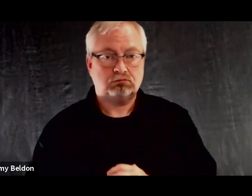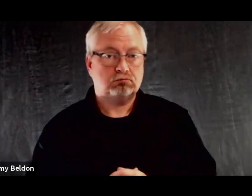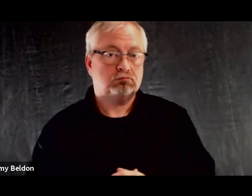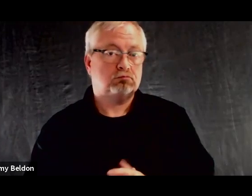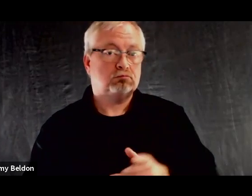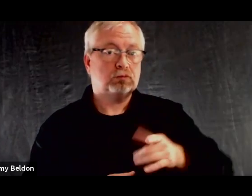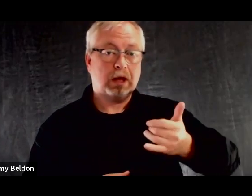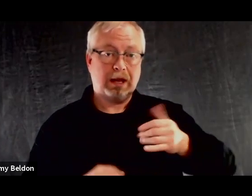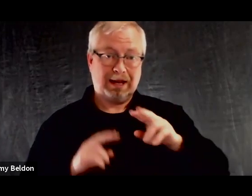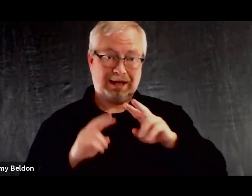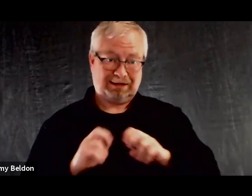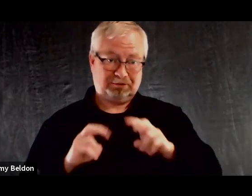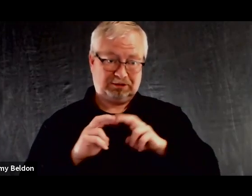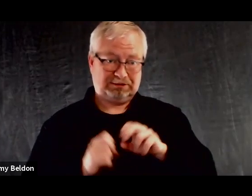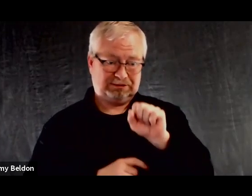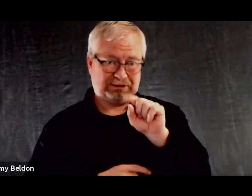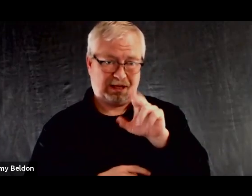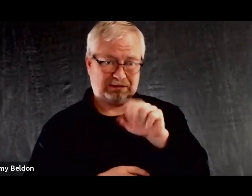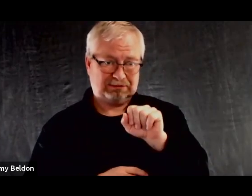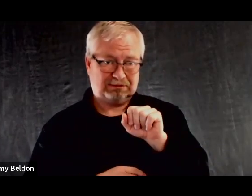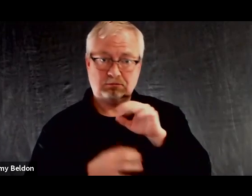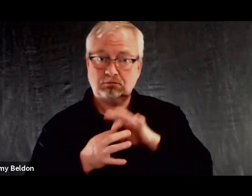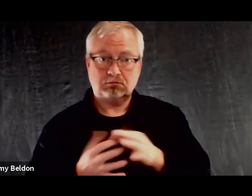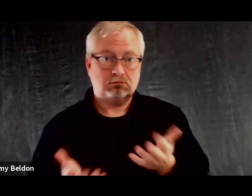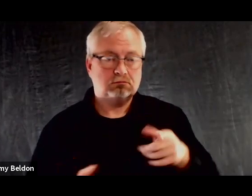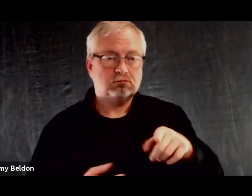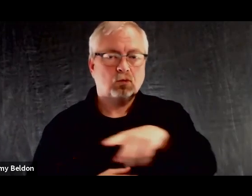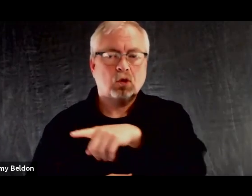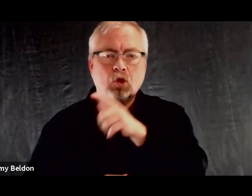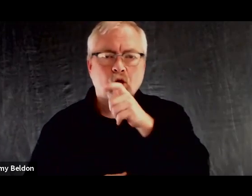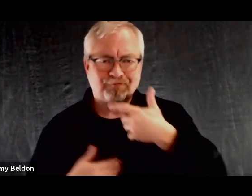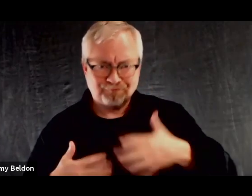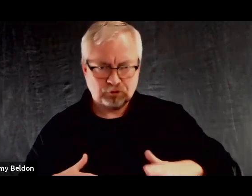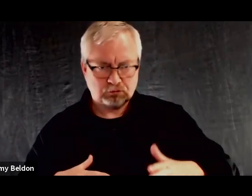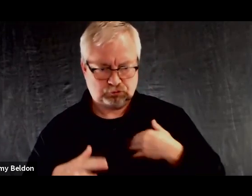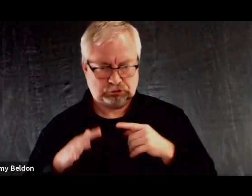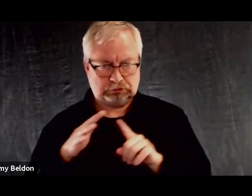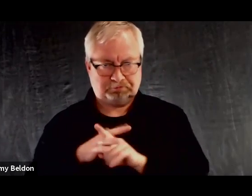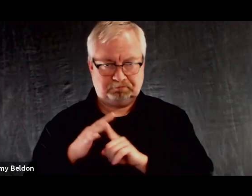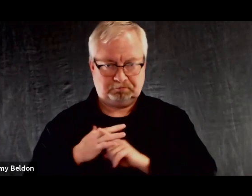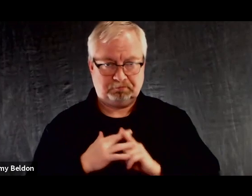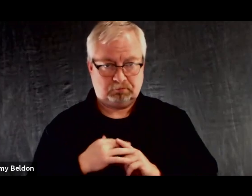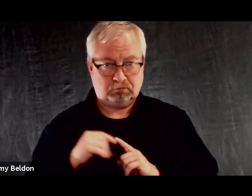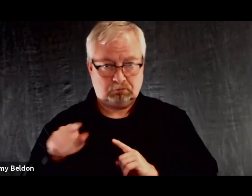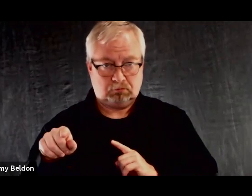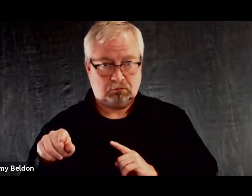with symptoms, especially those for whom that might matter to their course of treatment. But